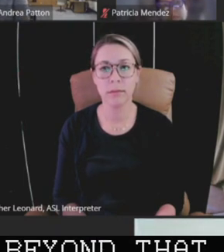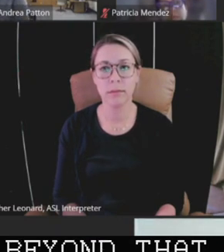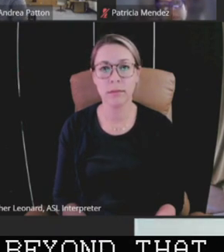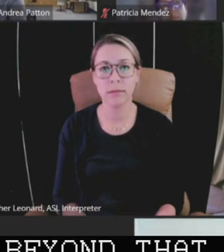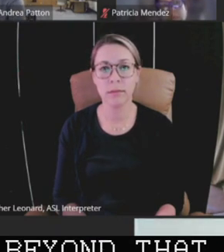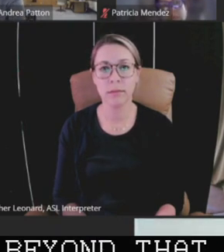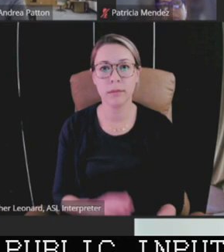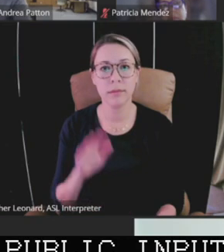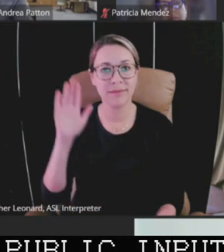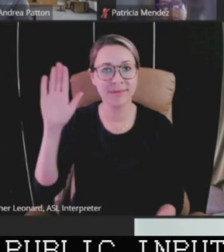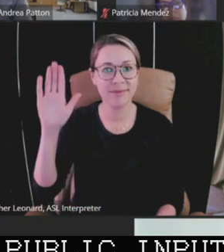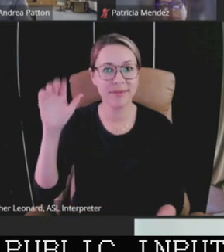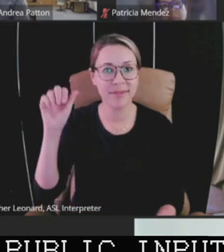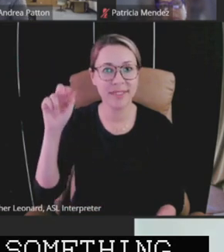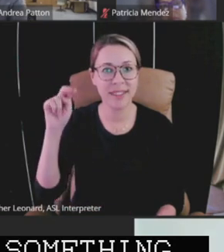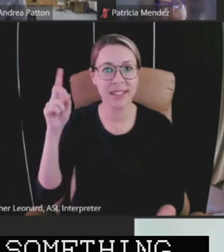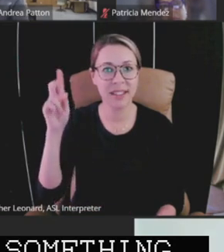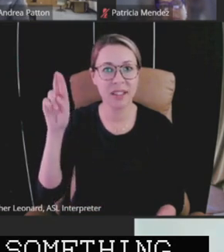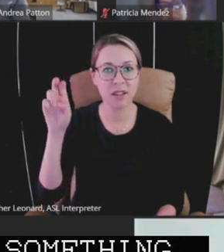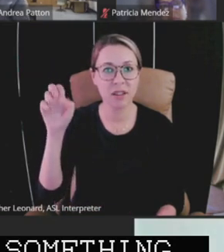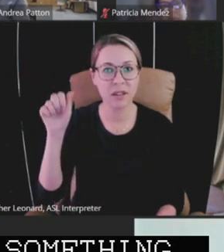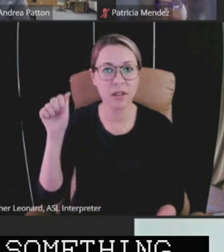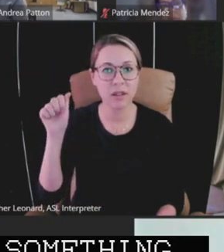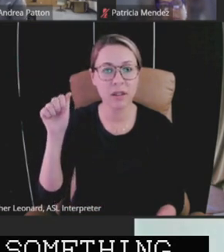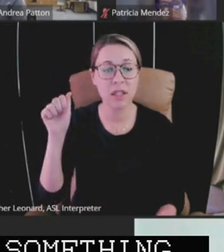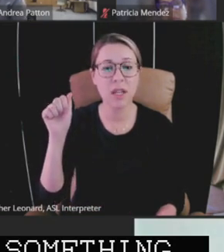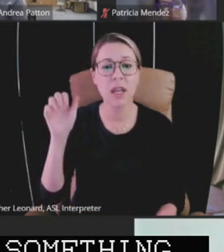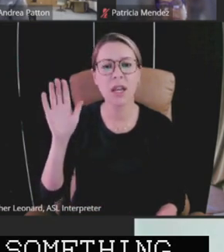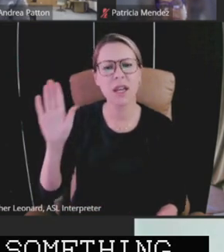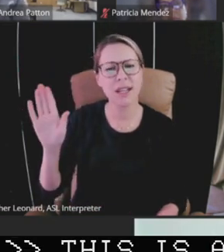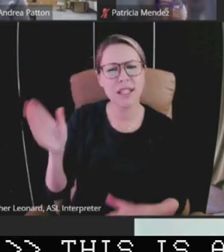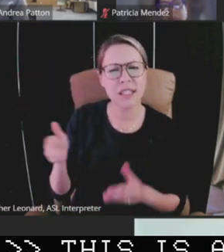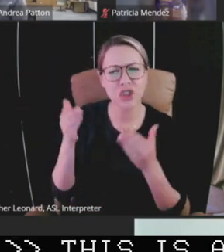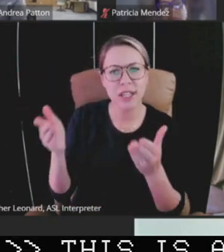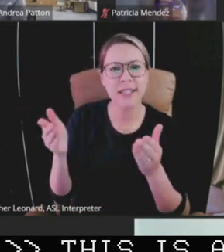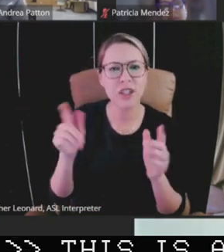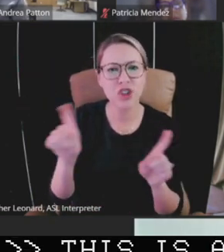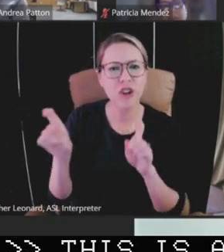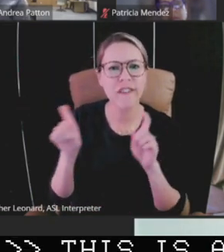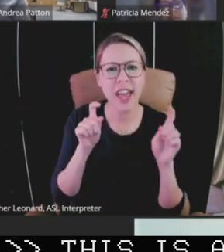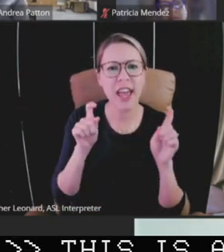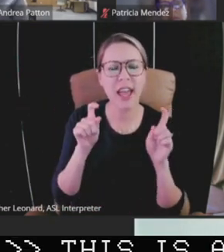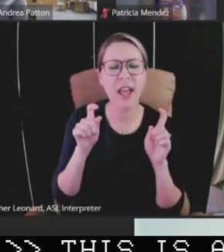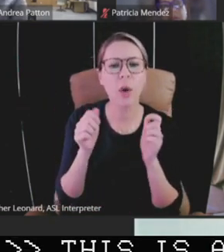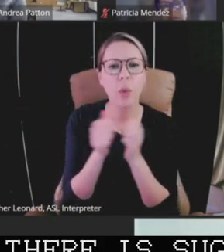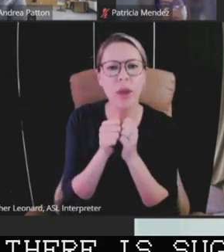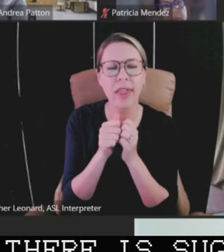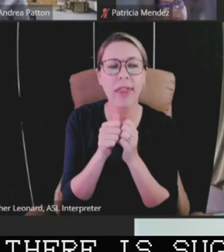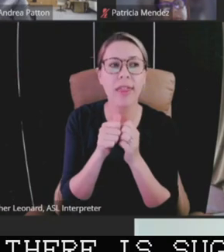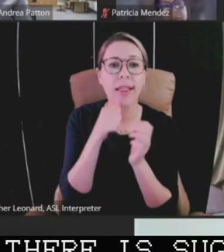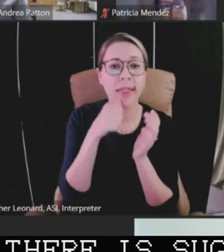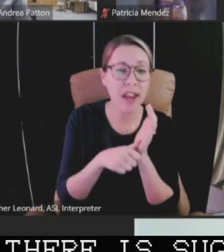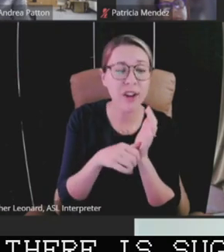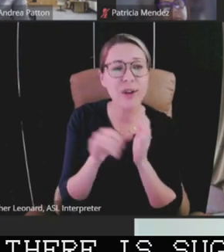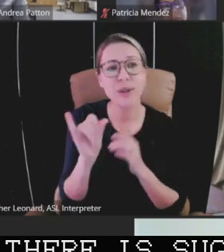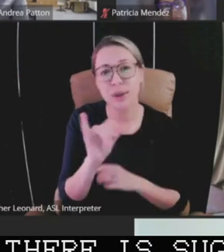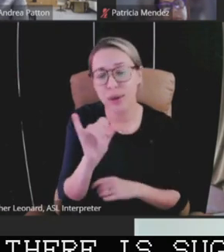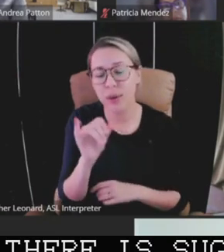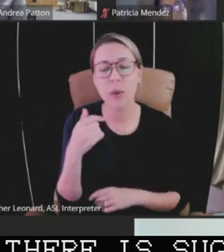This is Andrew again. To Jerry's suggestion of a survey, as with the letters and other things, we're always happy